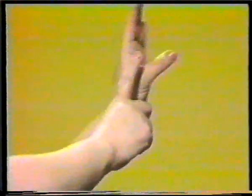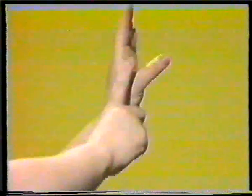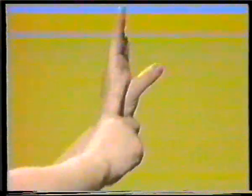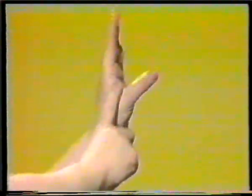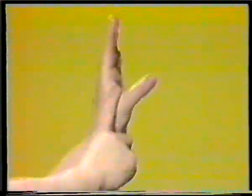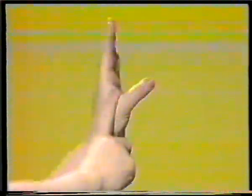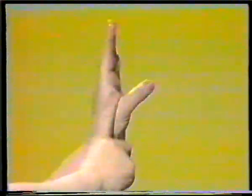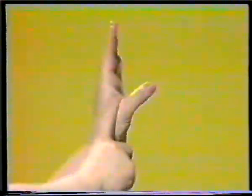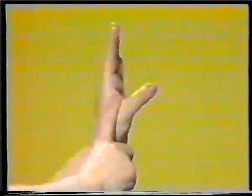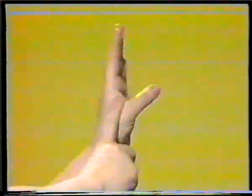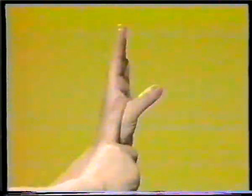Yellow.